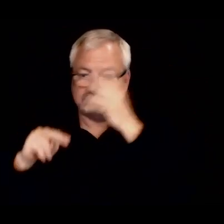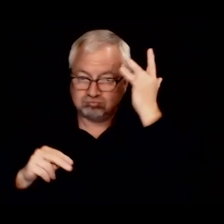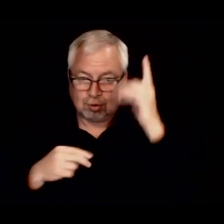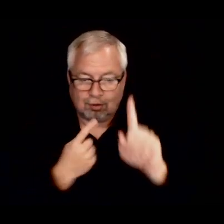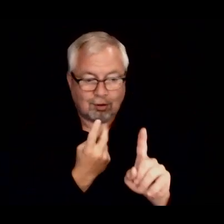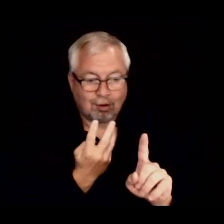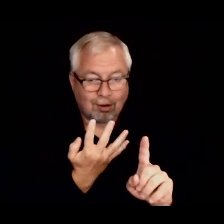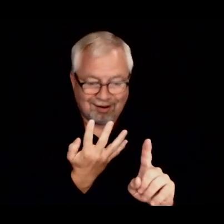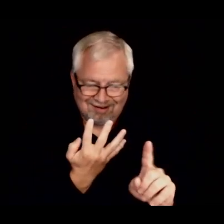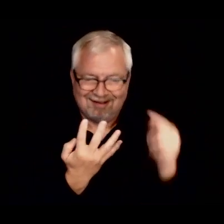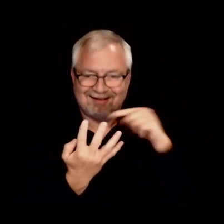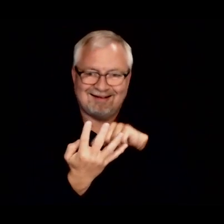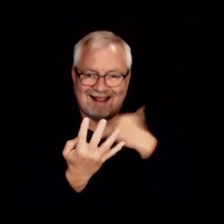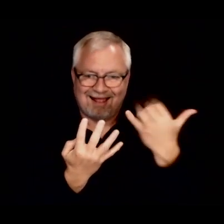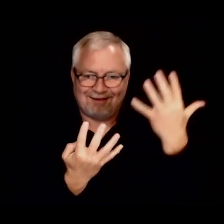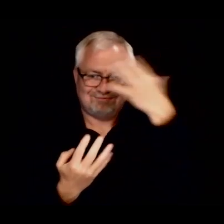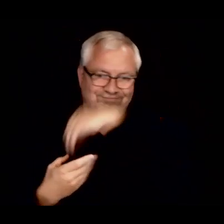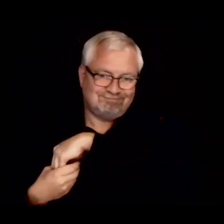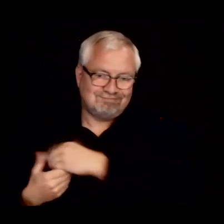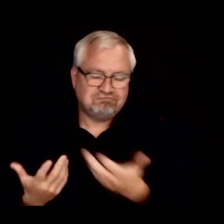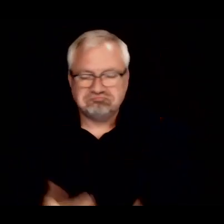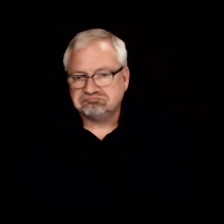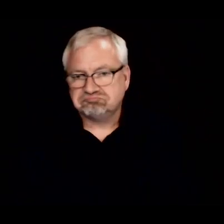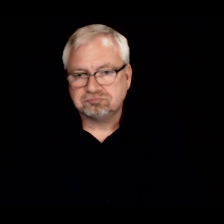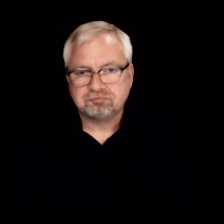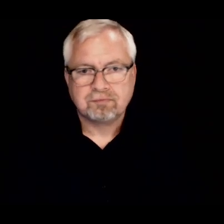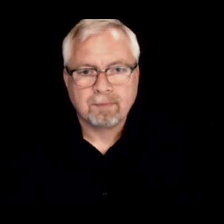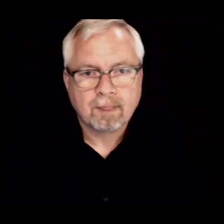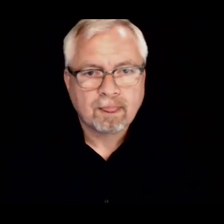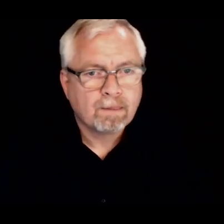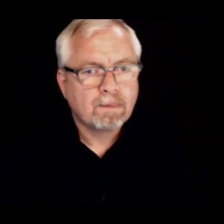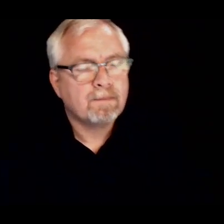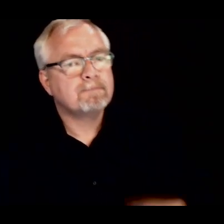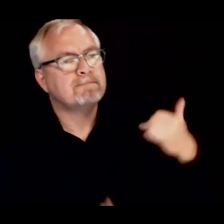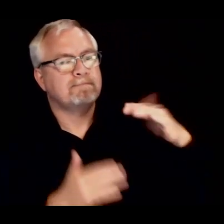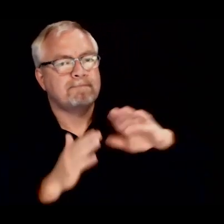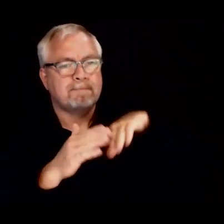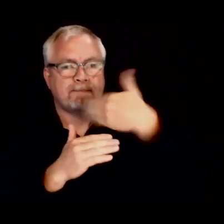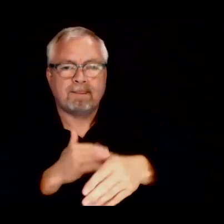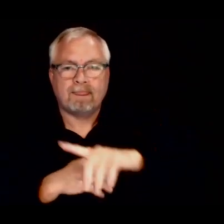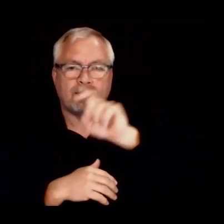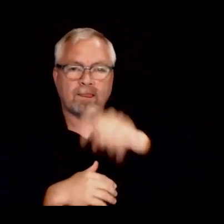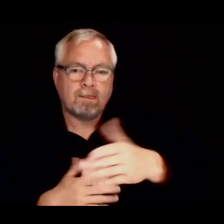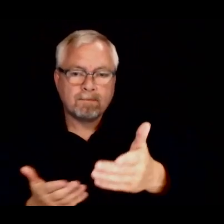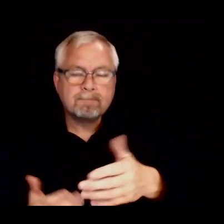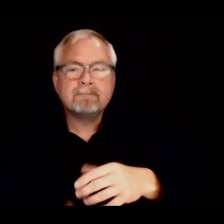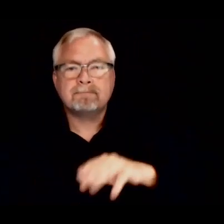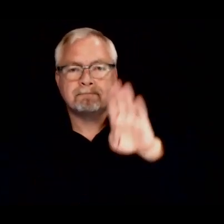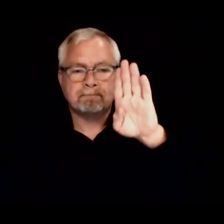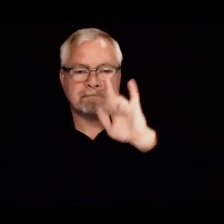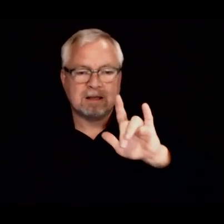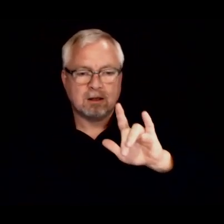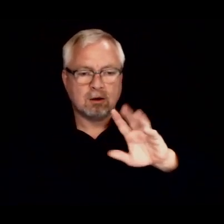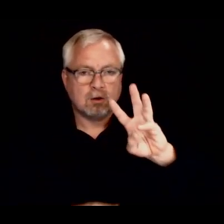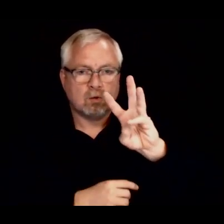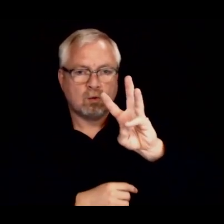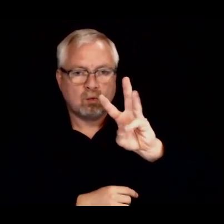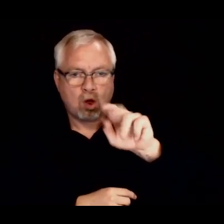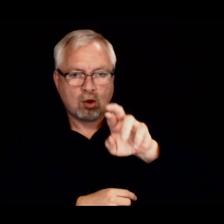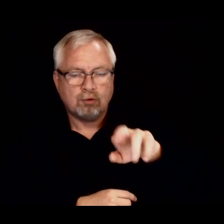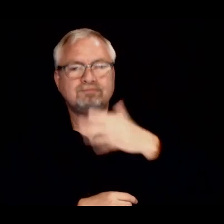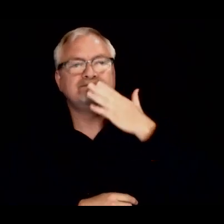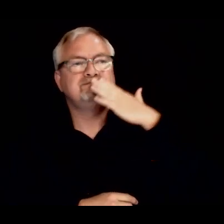Your next question is from the line of Bill Werner of Minnesota News Network. Your line is open. Hi, thank you.